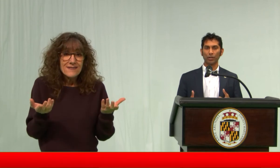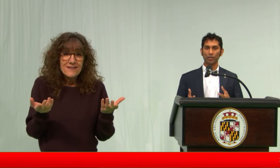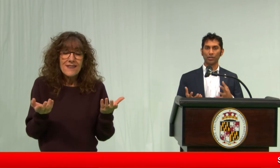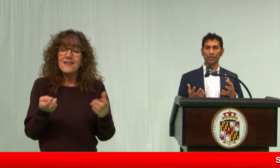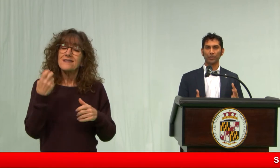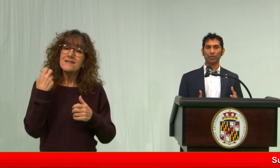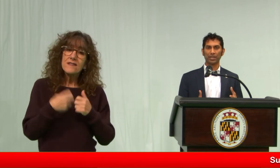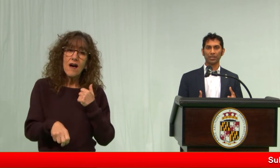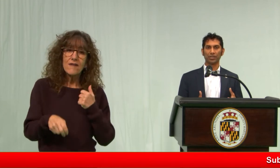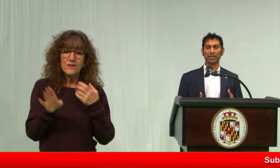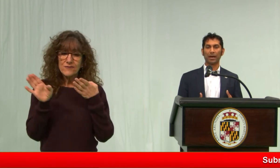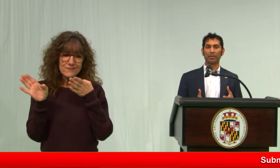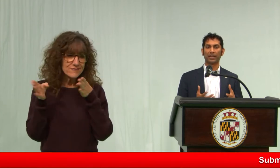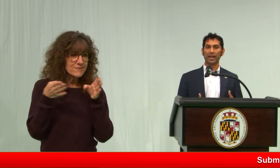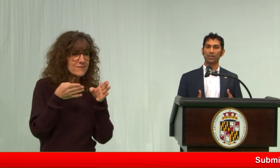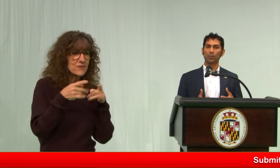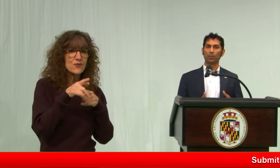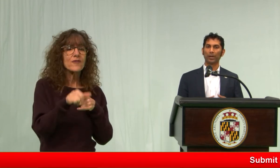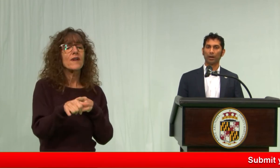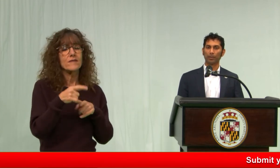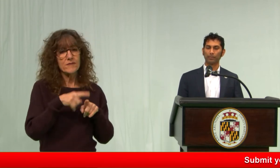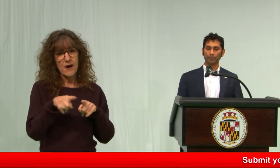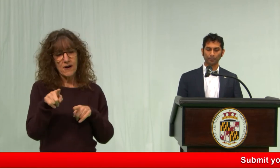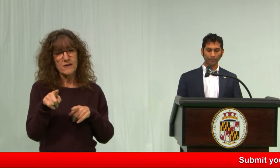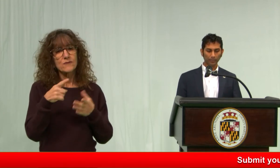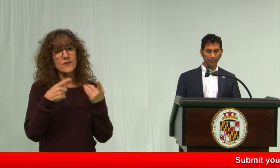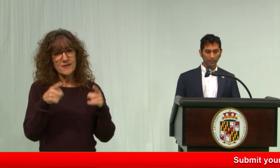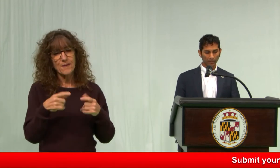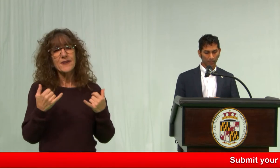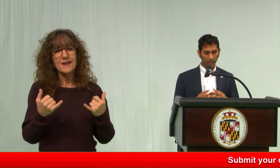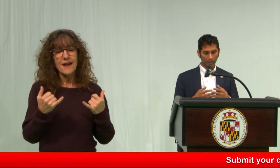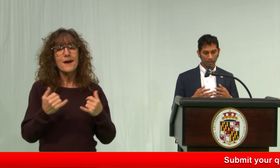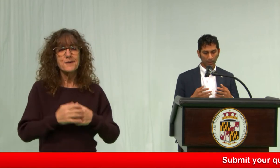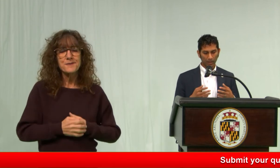It's hard to shift your attention to that, but that is where we are.